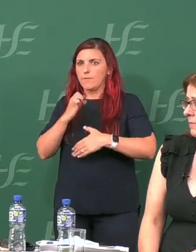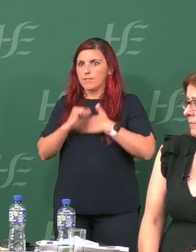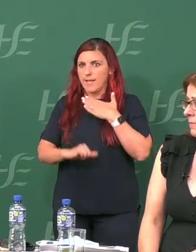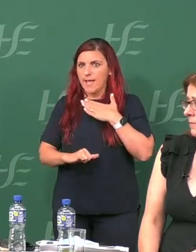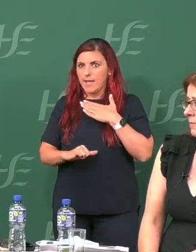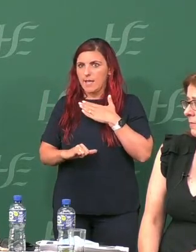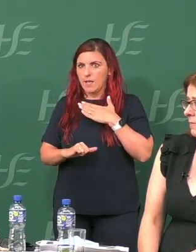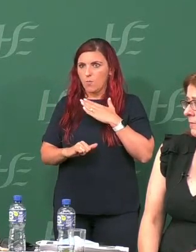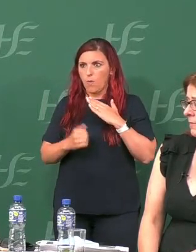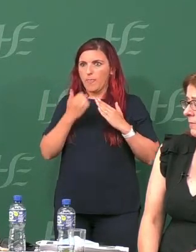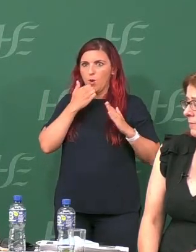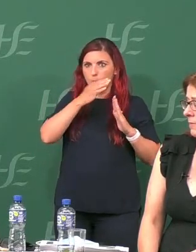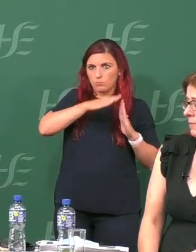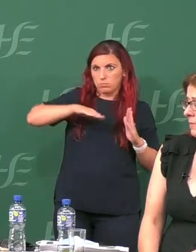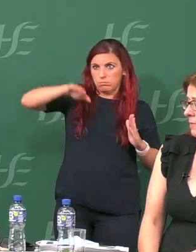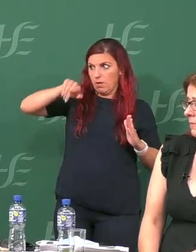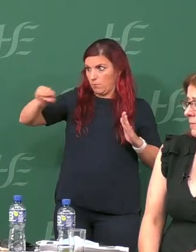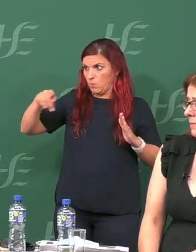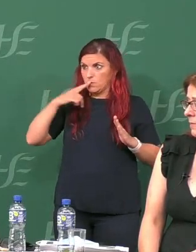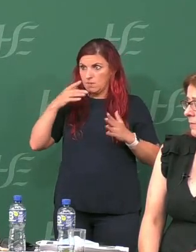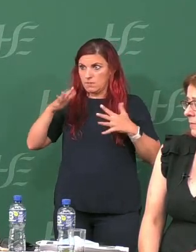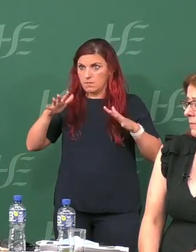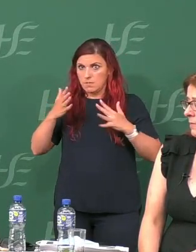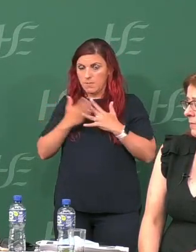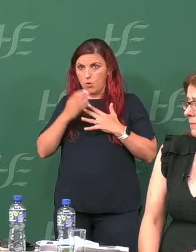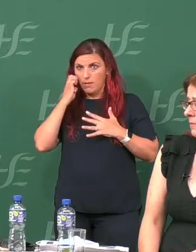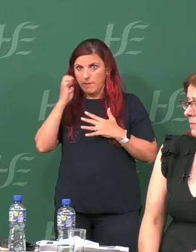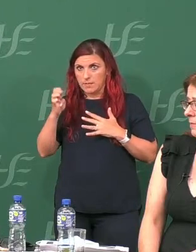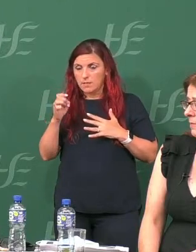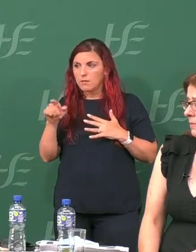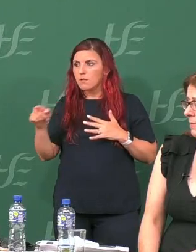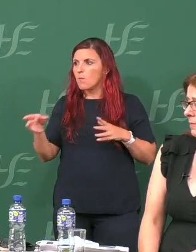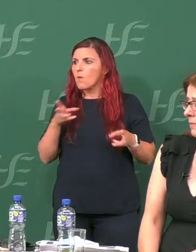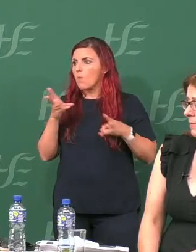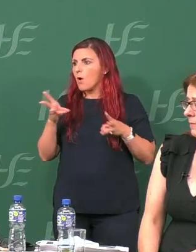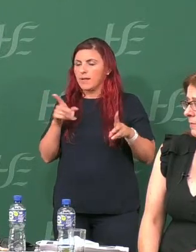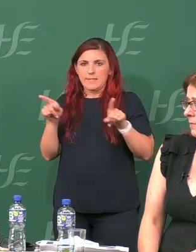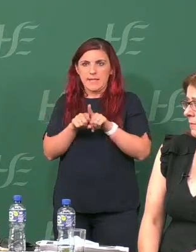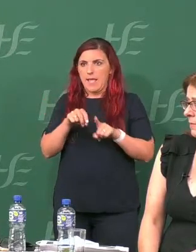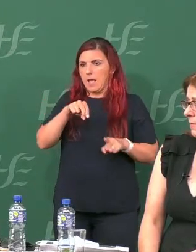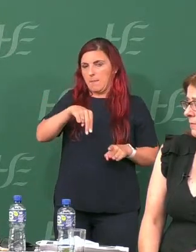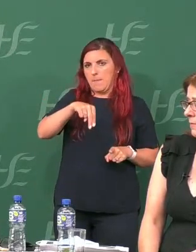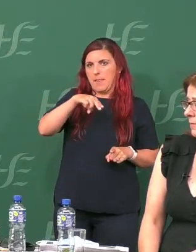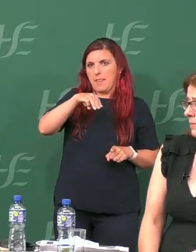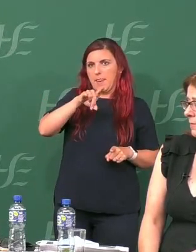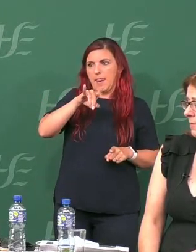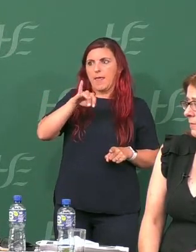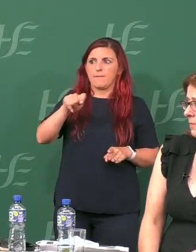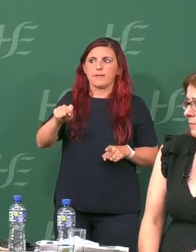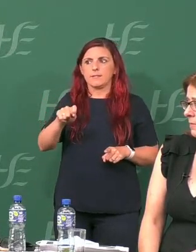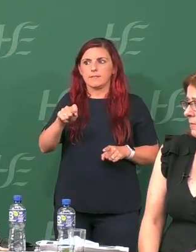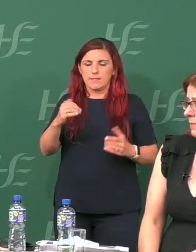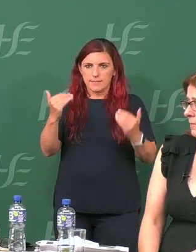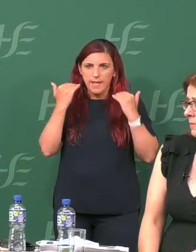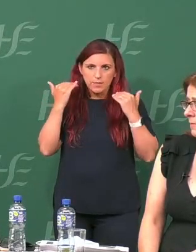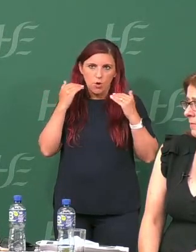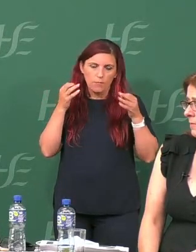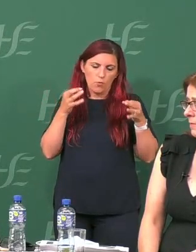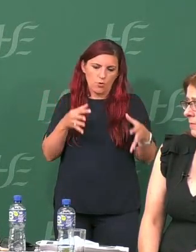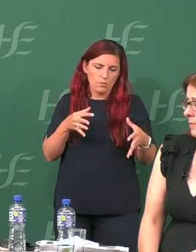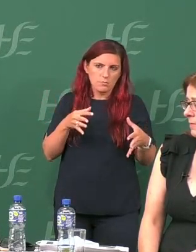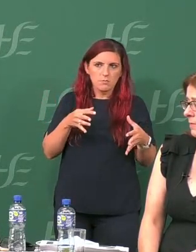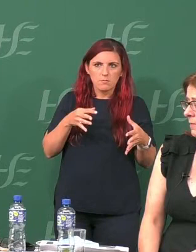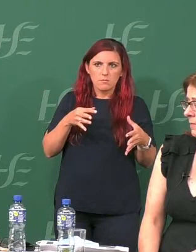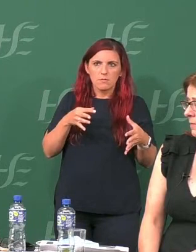HSE have similar expectations for that? Well, we've been working off the NEFA data, so the 4 models that were from the optimistic to central 1, 2